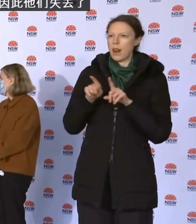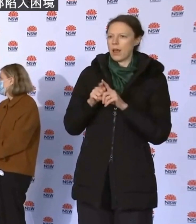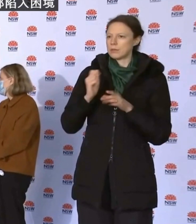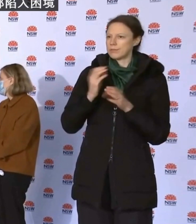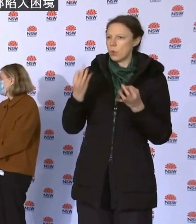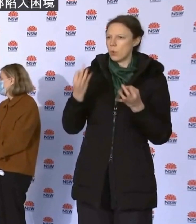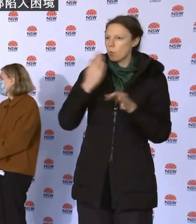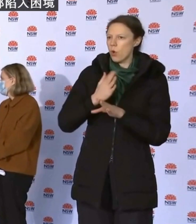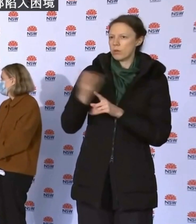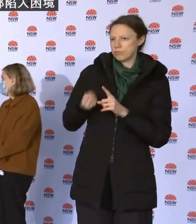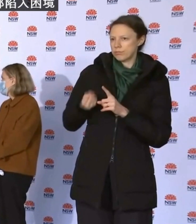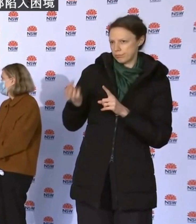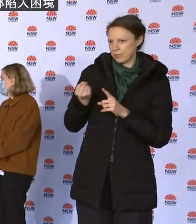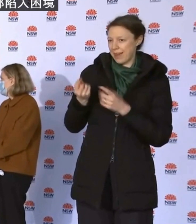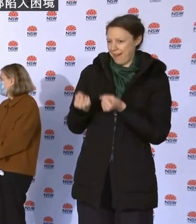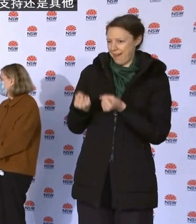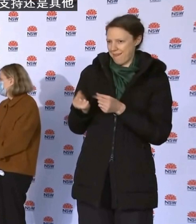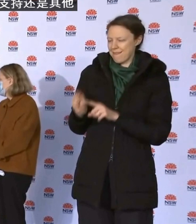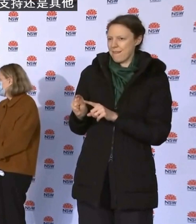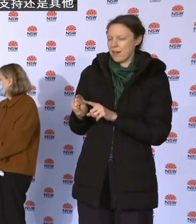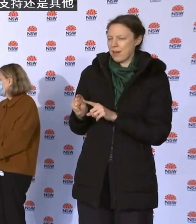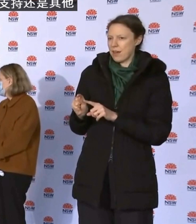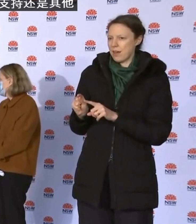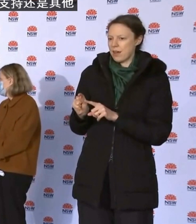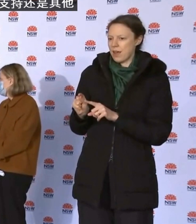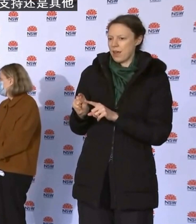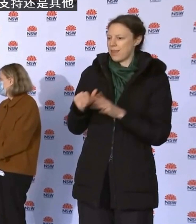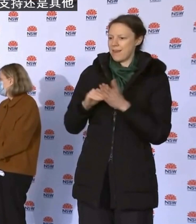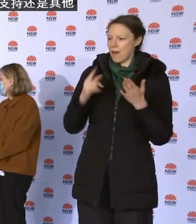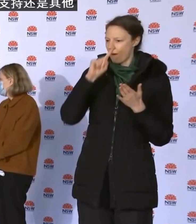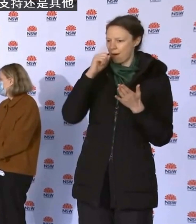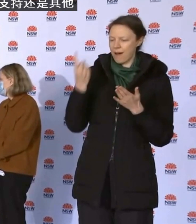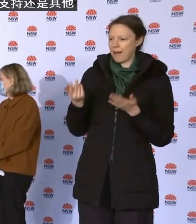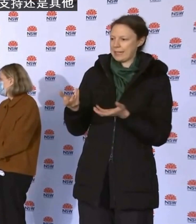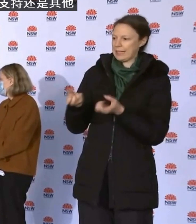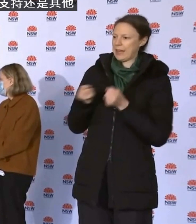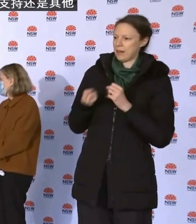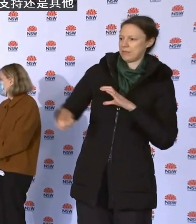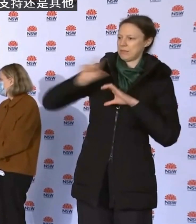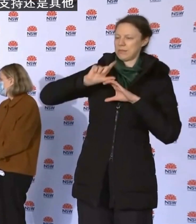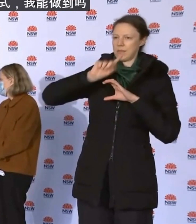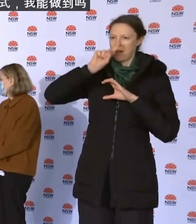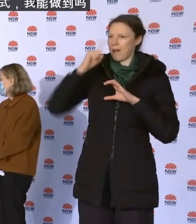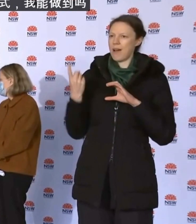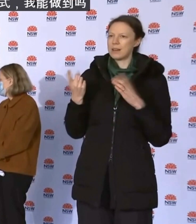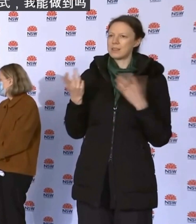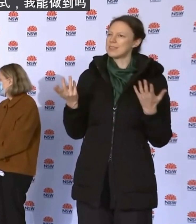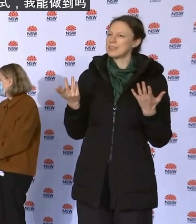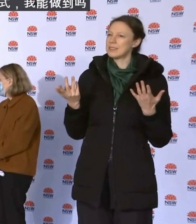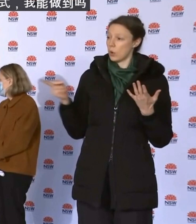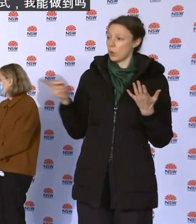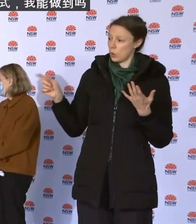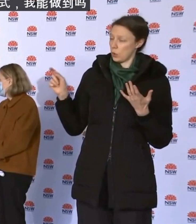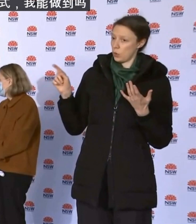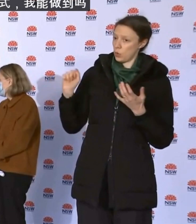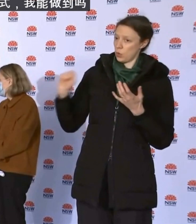so they've lost work, and a lot of them are now falling through the cracks. Will your government look at giving greater financial support or another form of grant for those